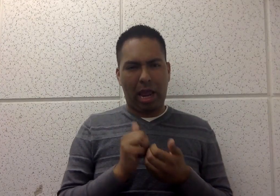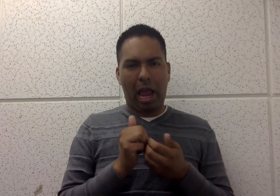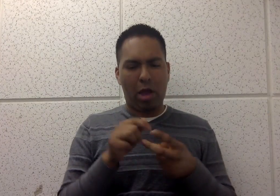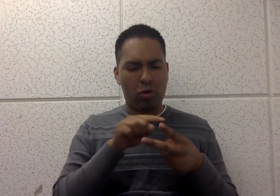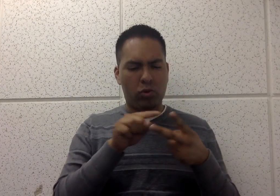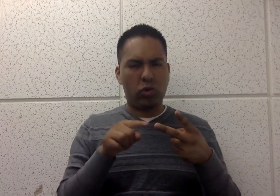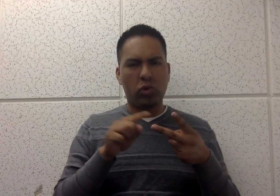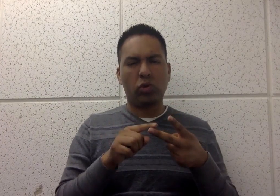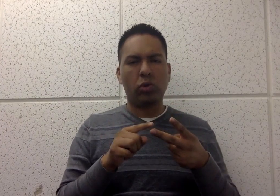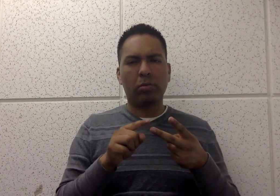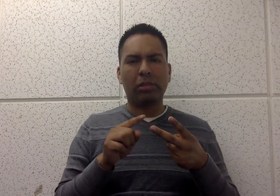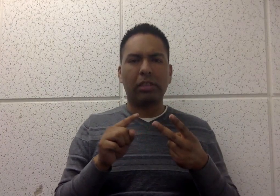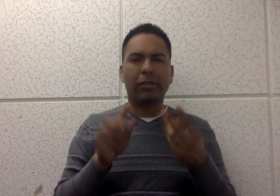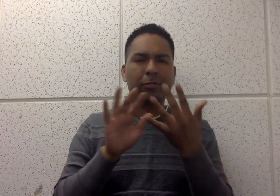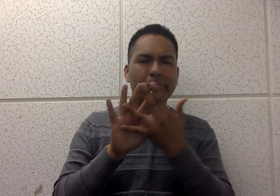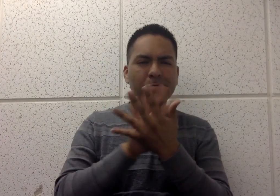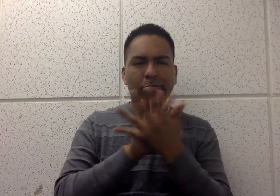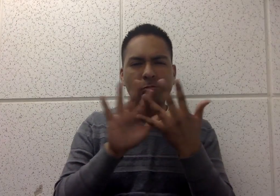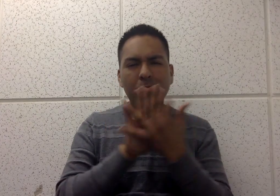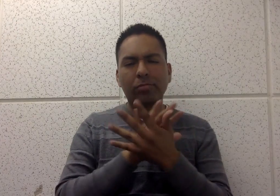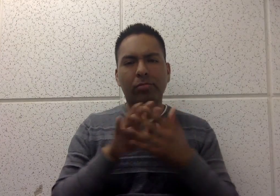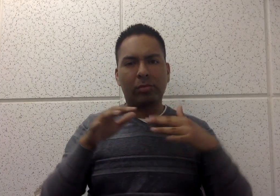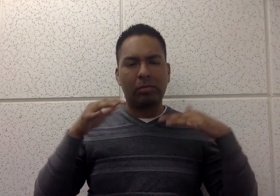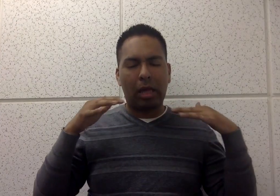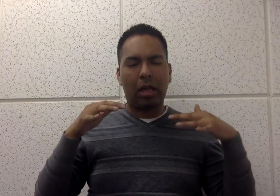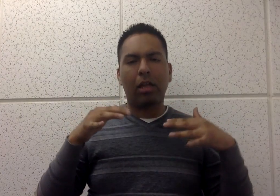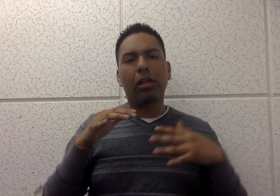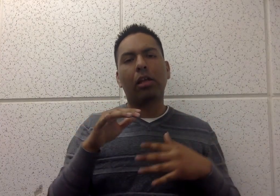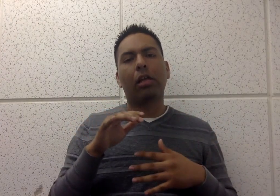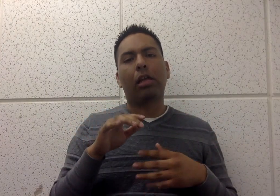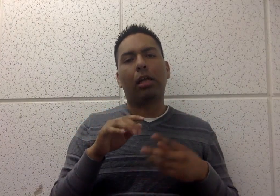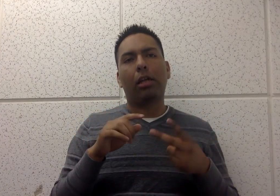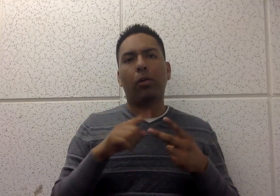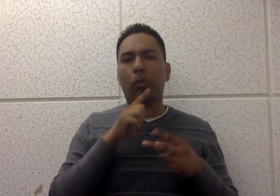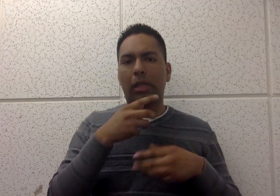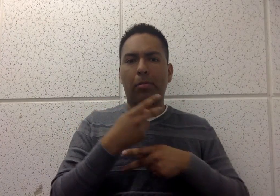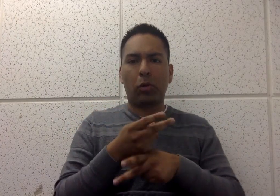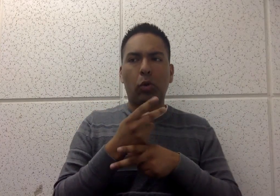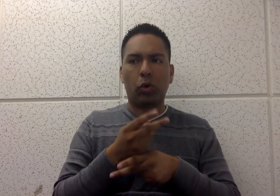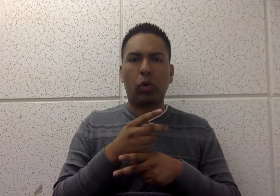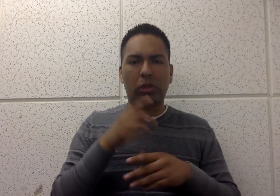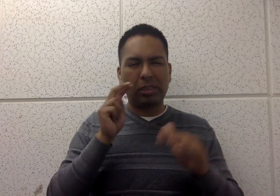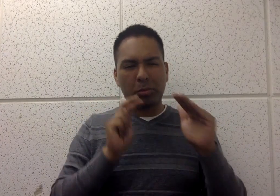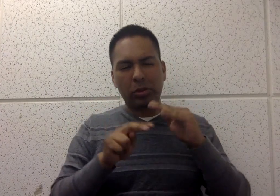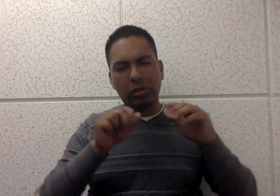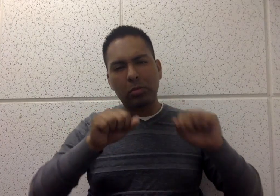noise combine to, in the aggregate, produce the predictable behavior of ant